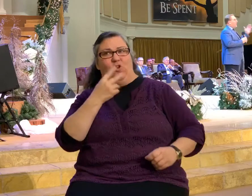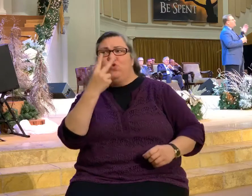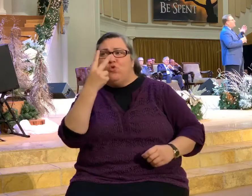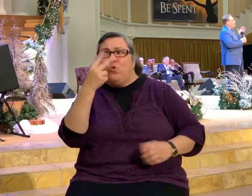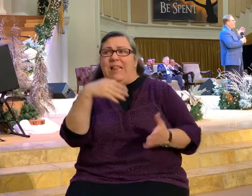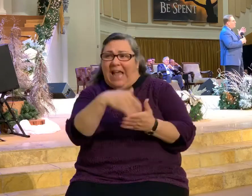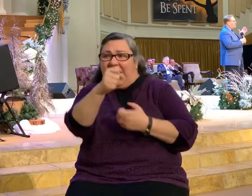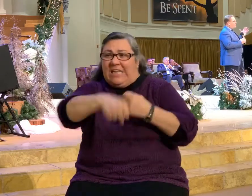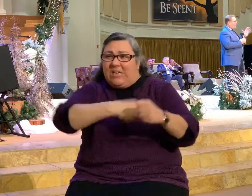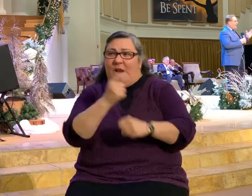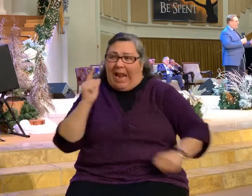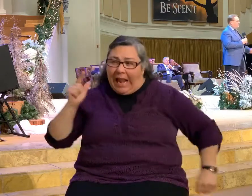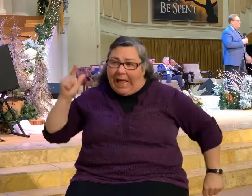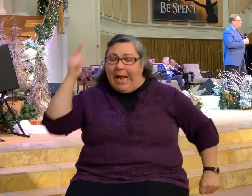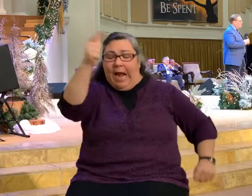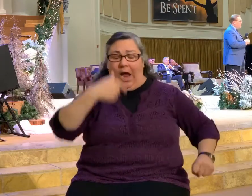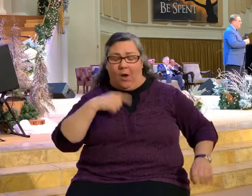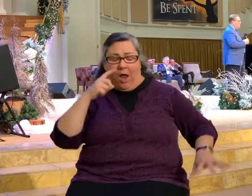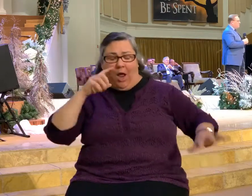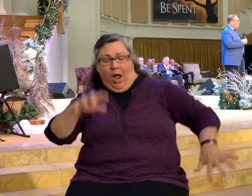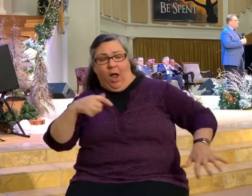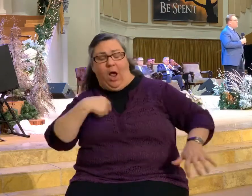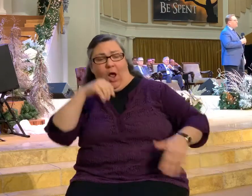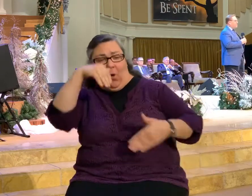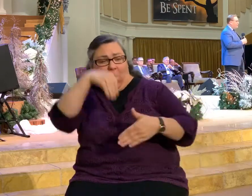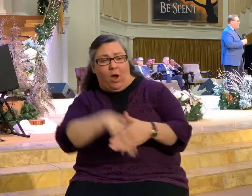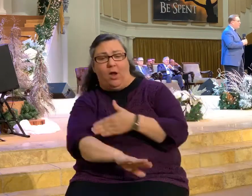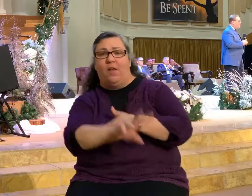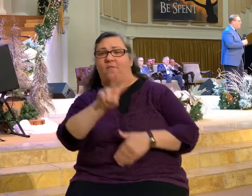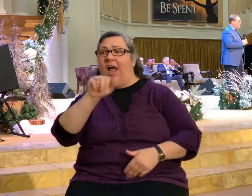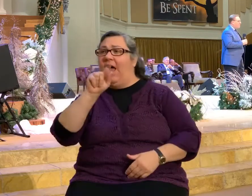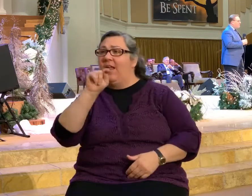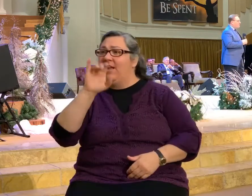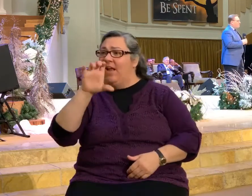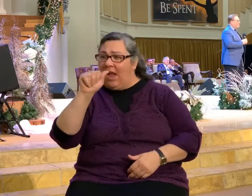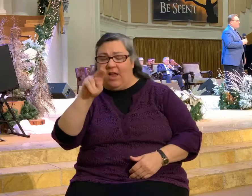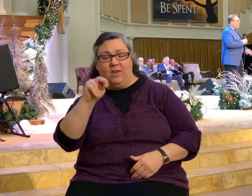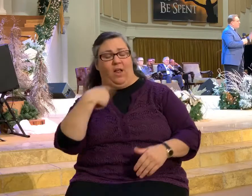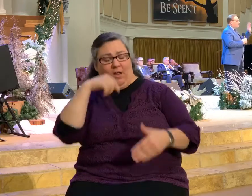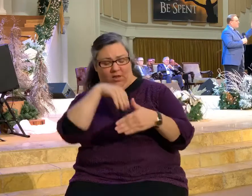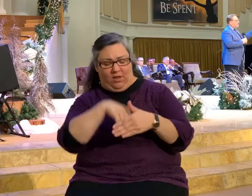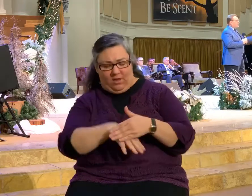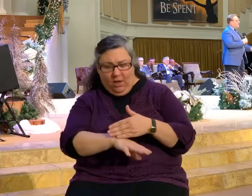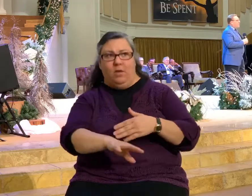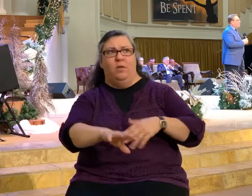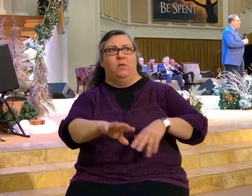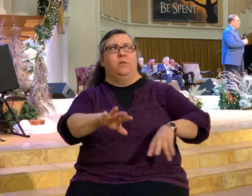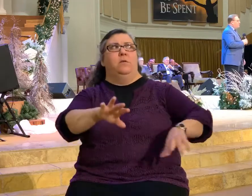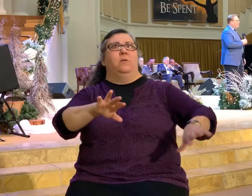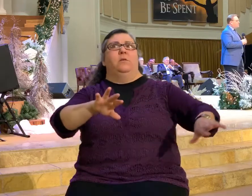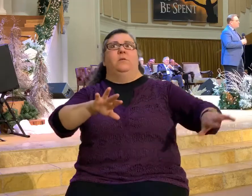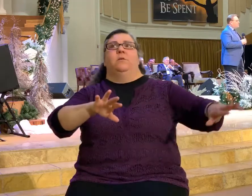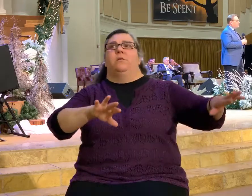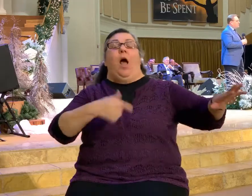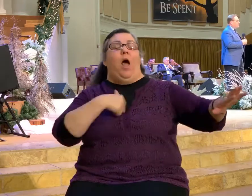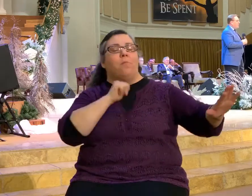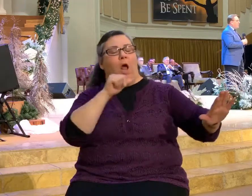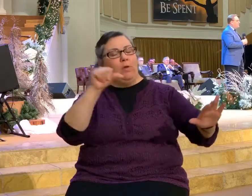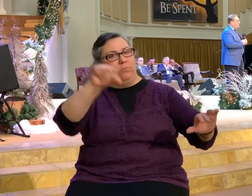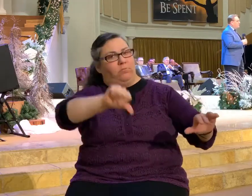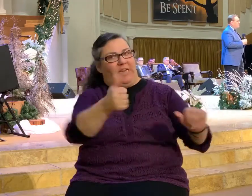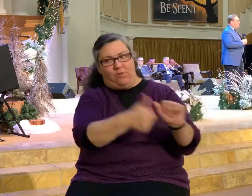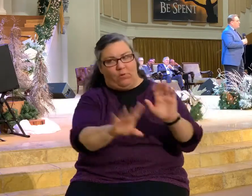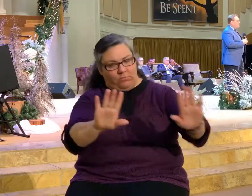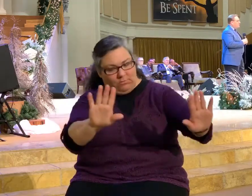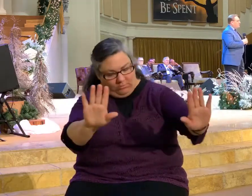I was shocked as I walked through the Vatican, through the Sistine Chapel. I'm not denigrating anyone, please don't